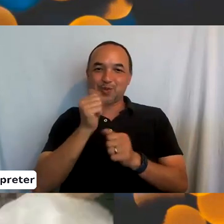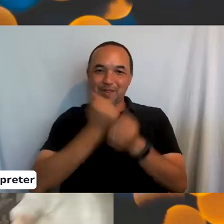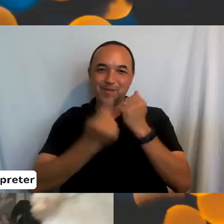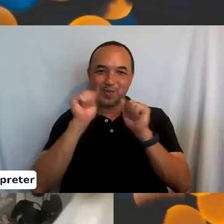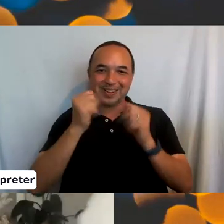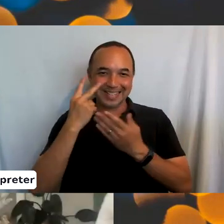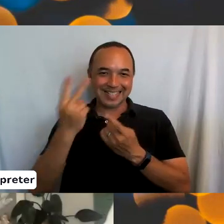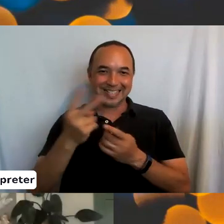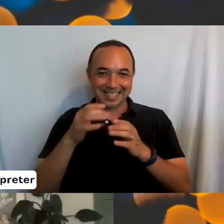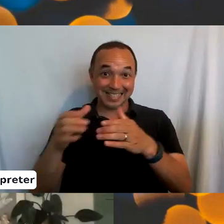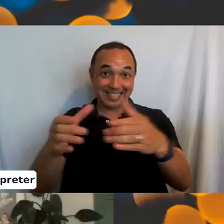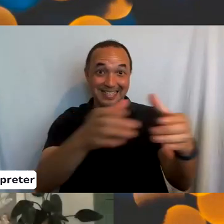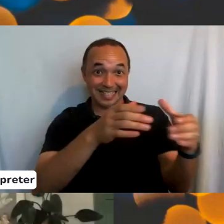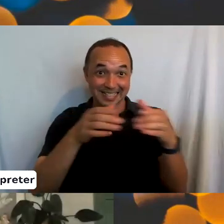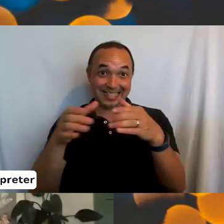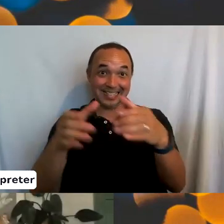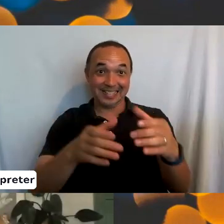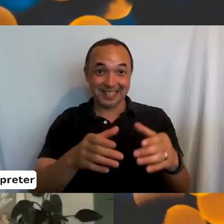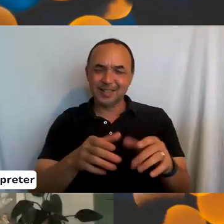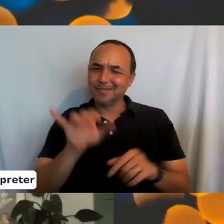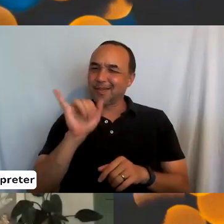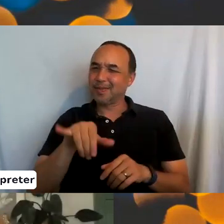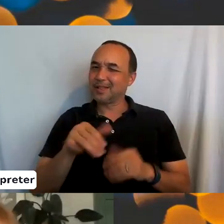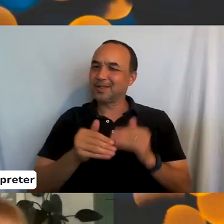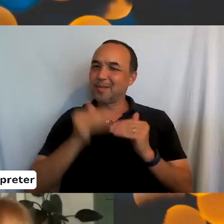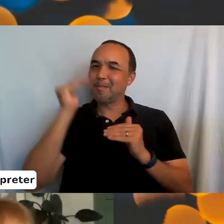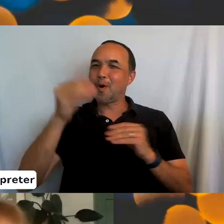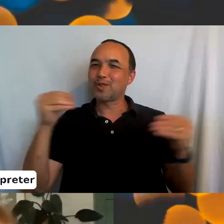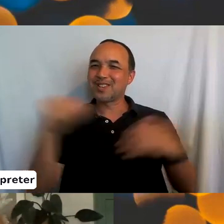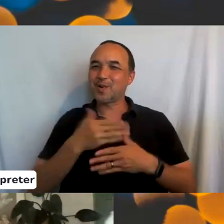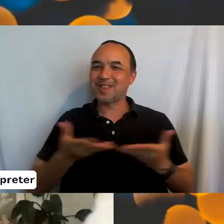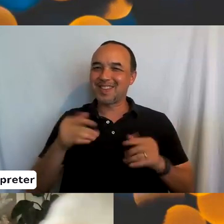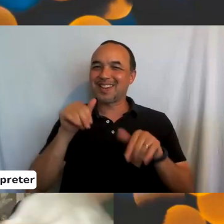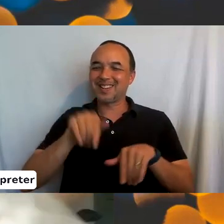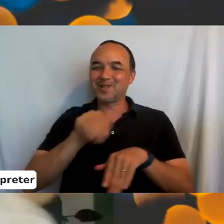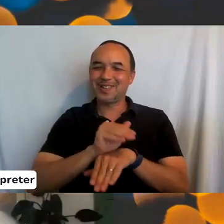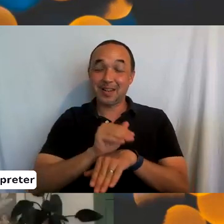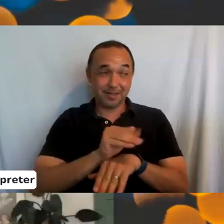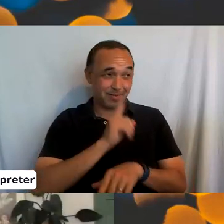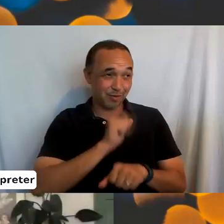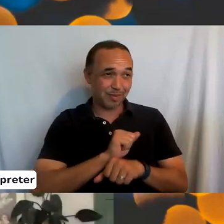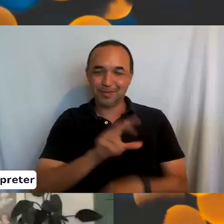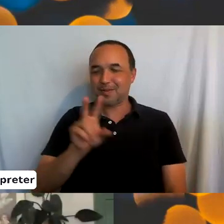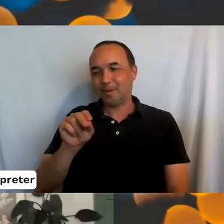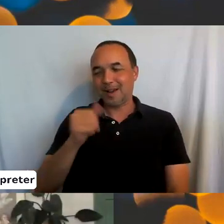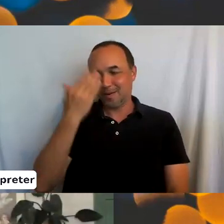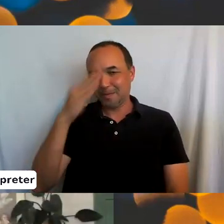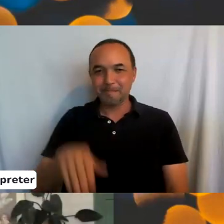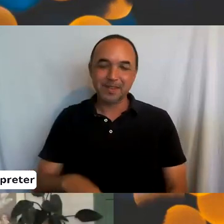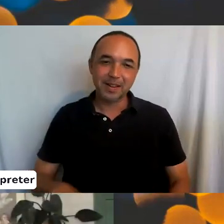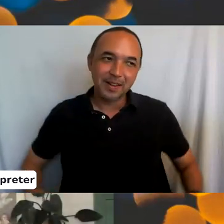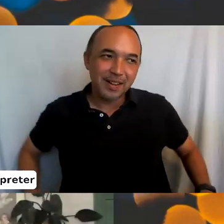Sorry. That's as scary as this is getting. Are you sure? Because I don't know. No, I'm not sure, actually.